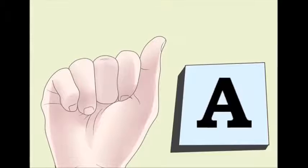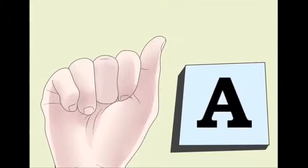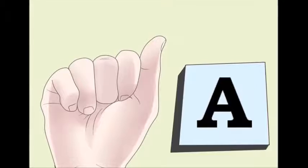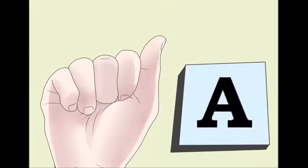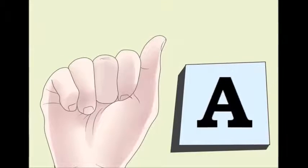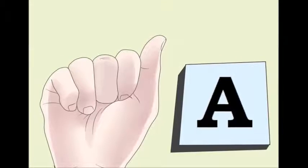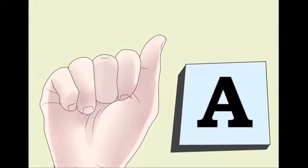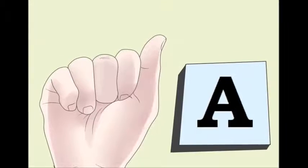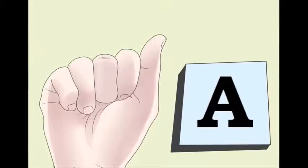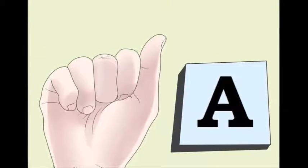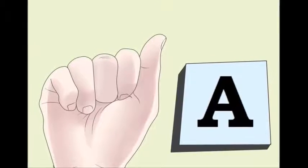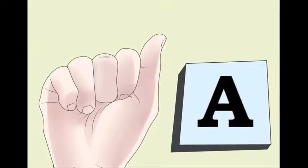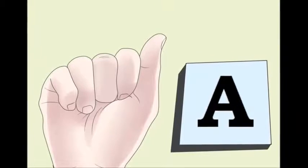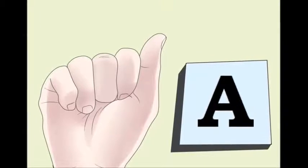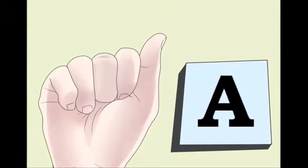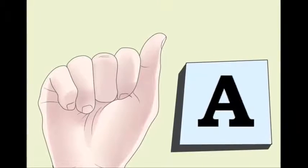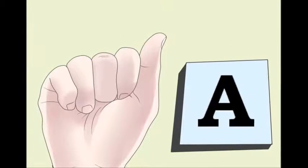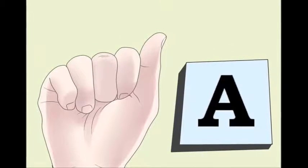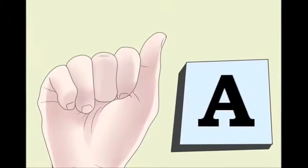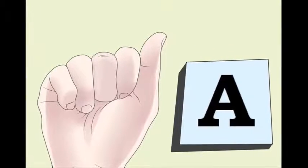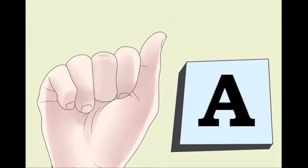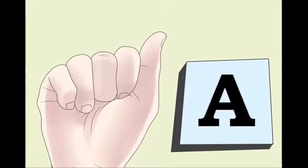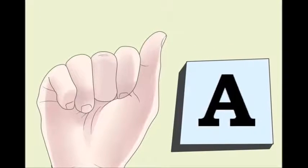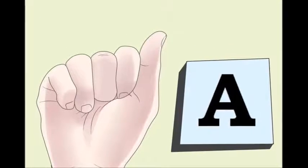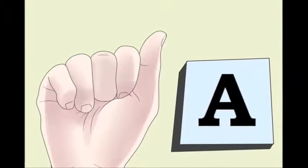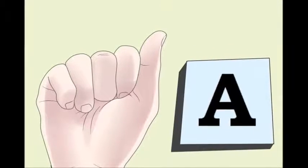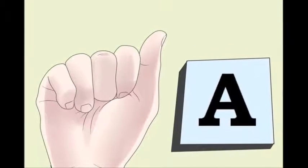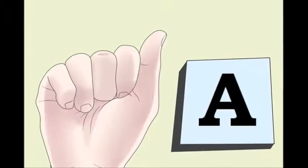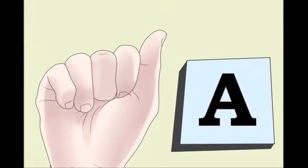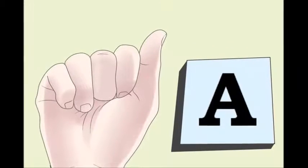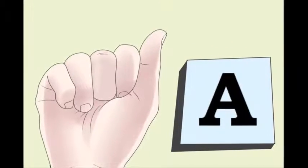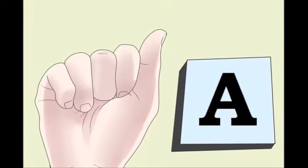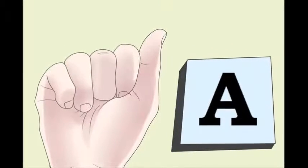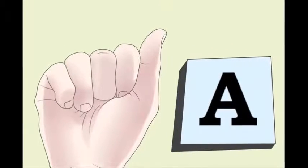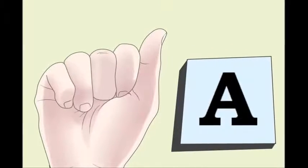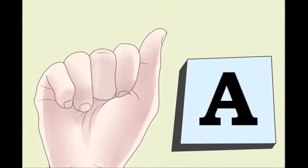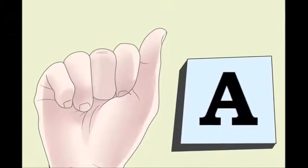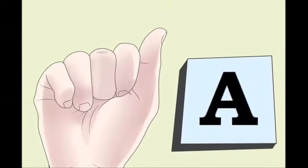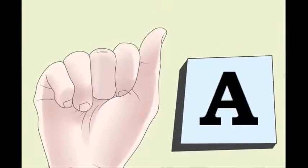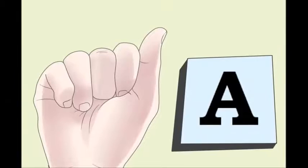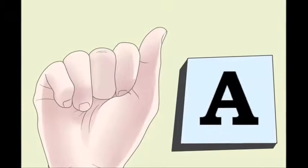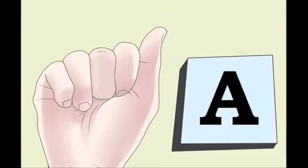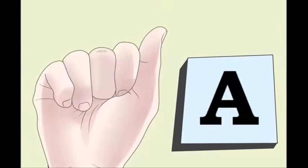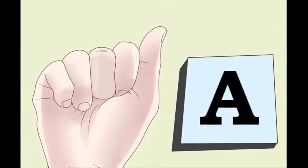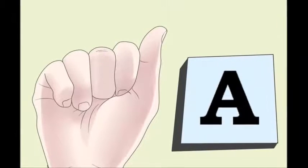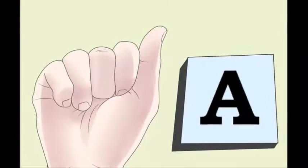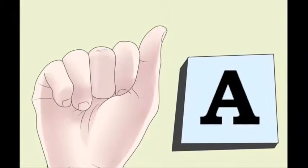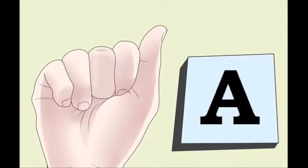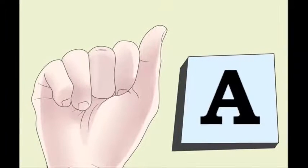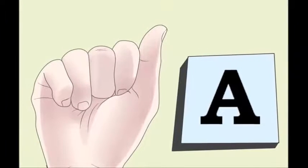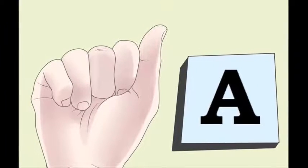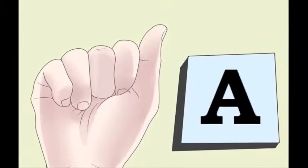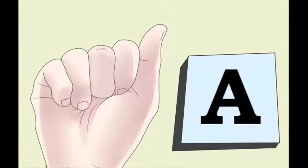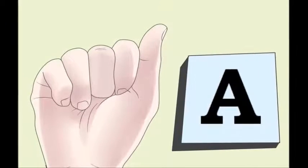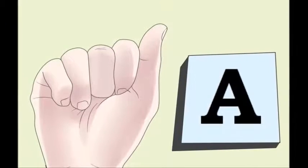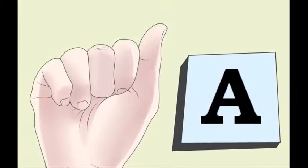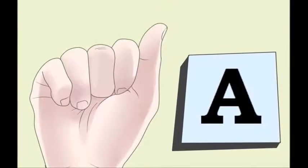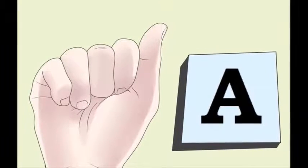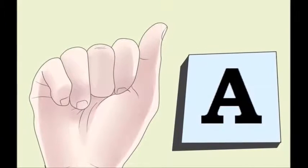O tout finge spelt alphabet in American Sign Language. If you've decided to learn sign language, what is just a